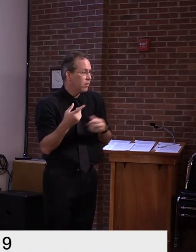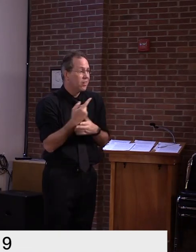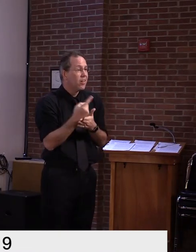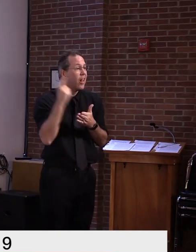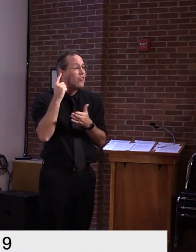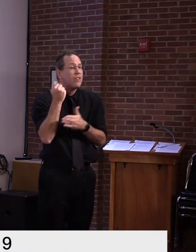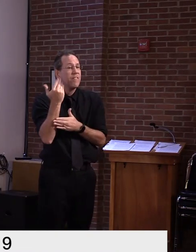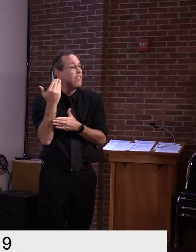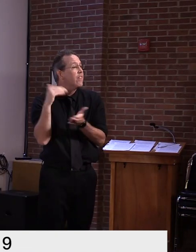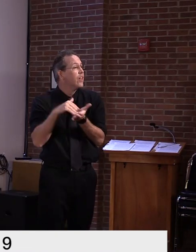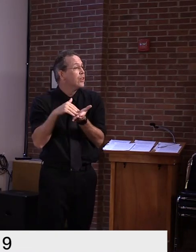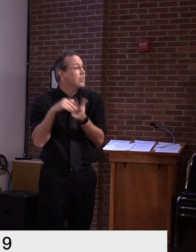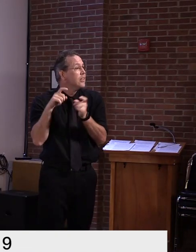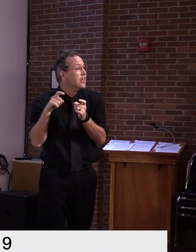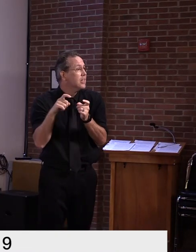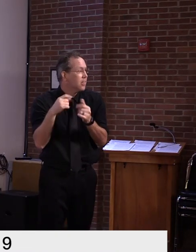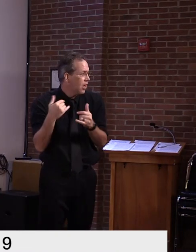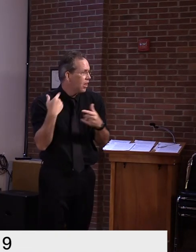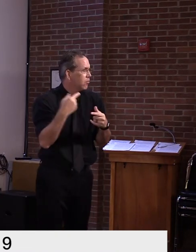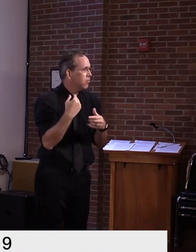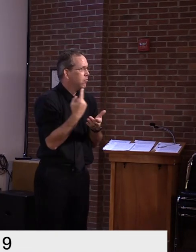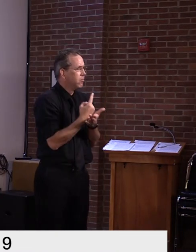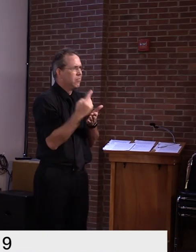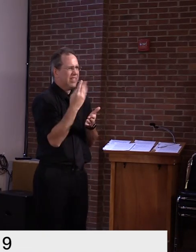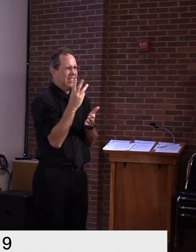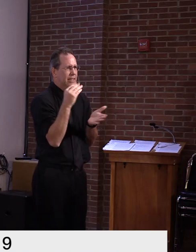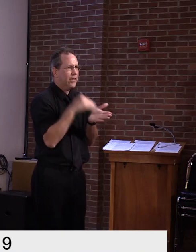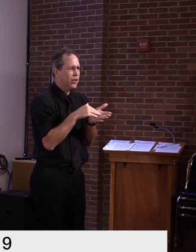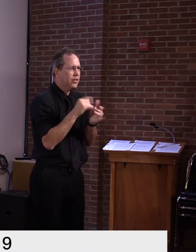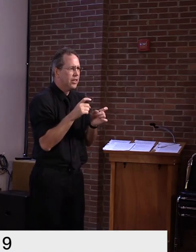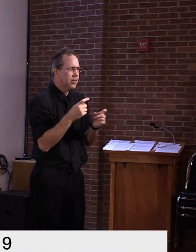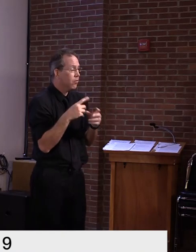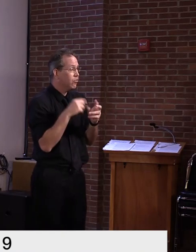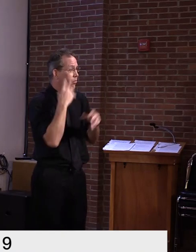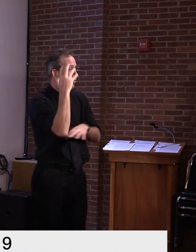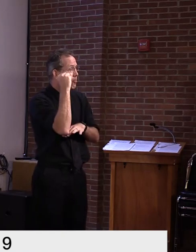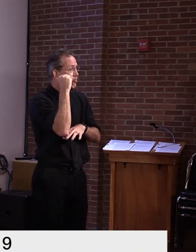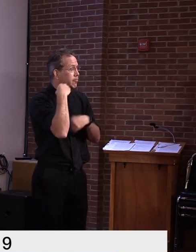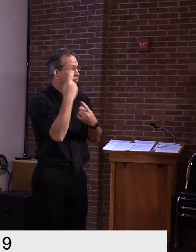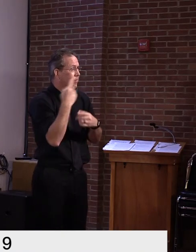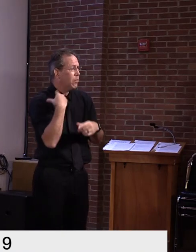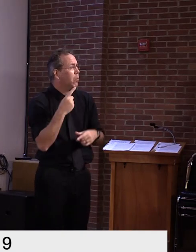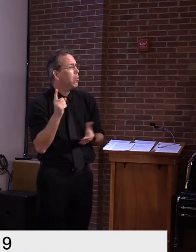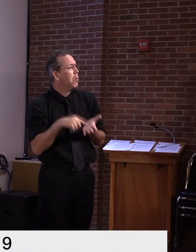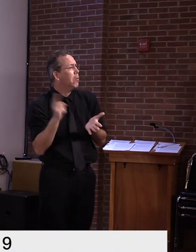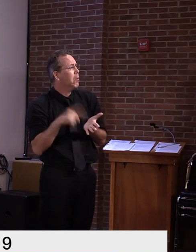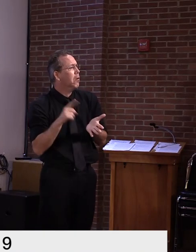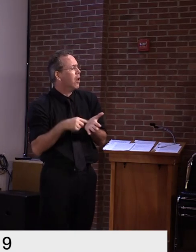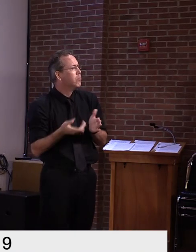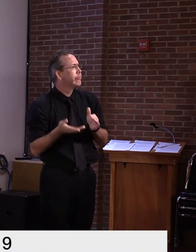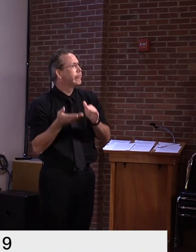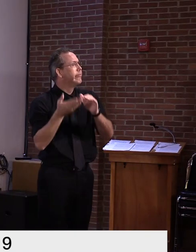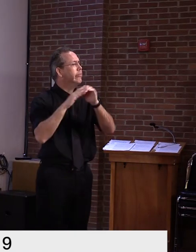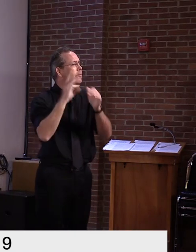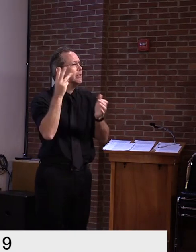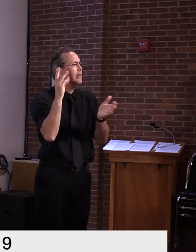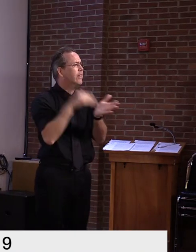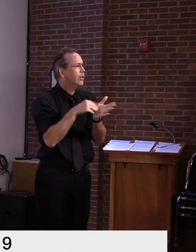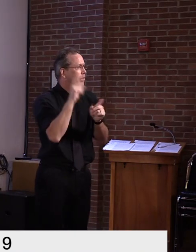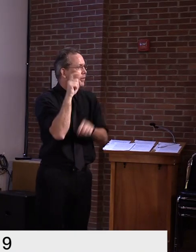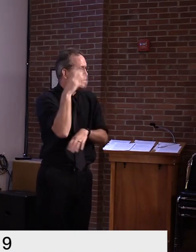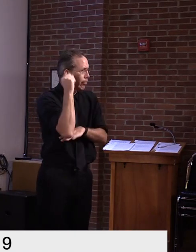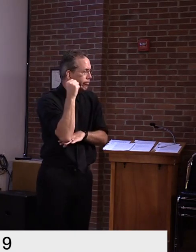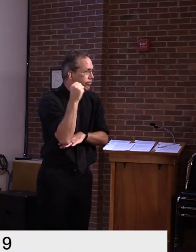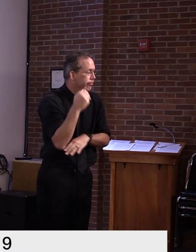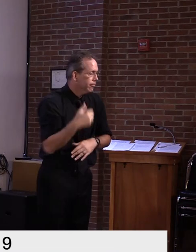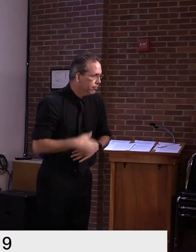of tests in a single week since the start of the pandemic. We've now gone beyond that, done 16,000 tests, many of that tied